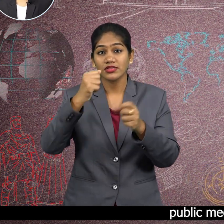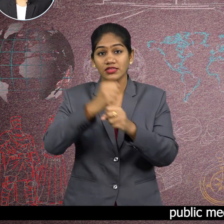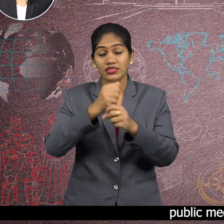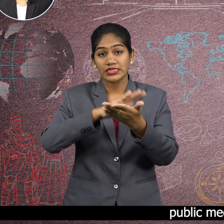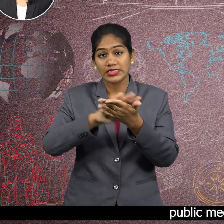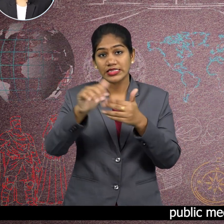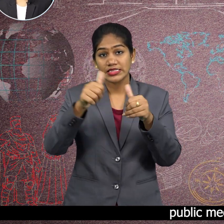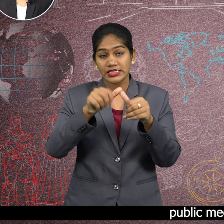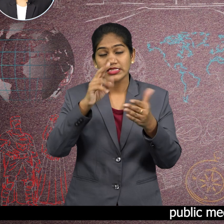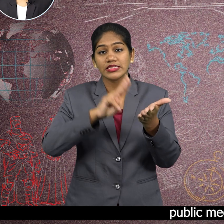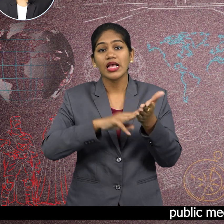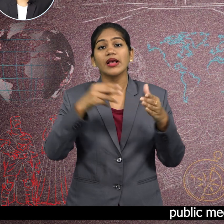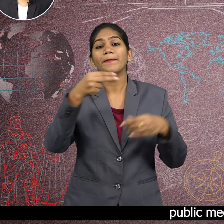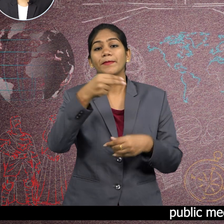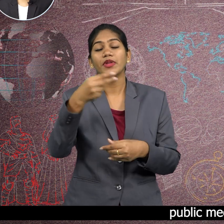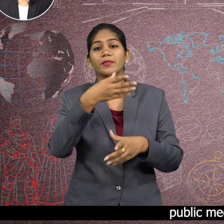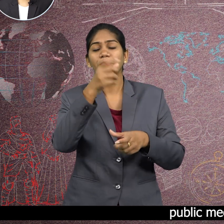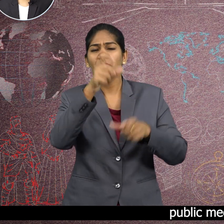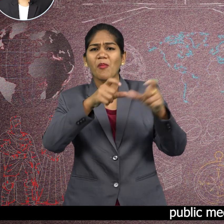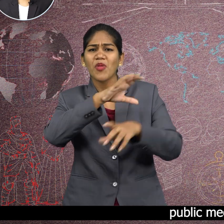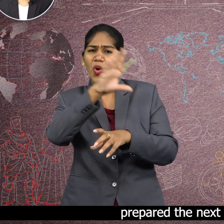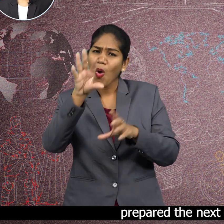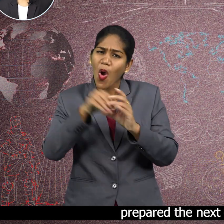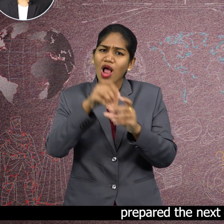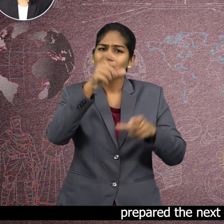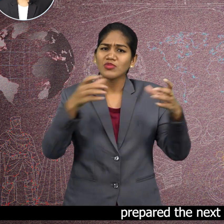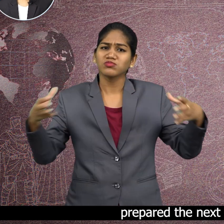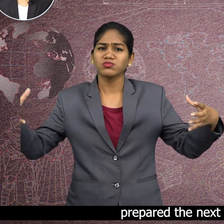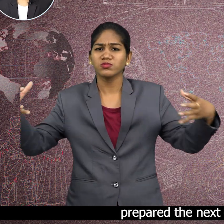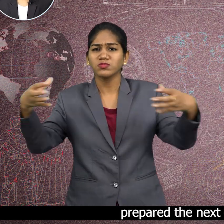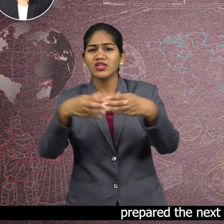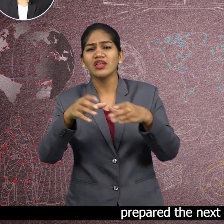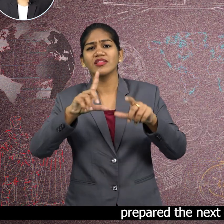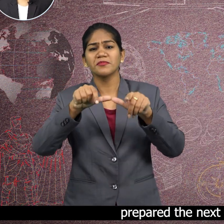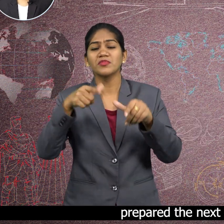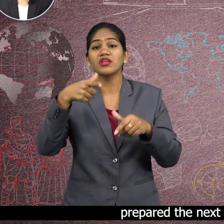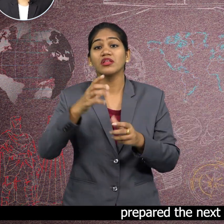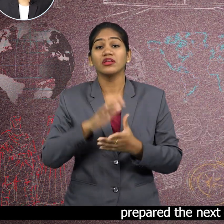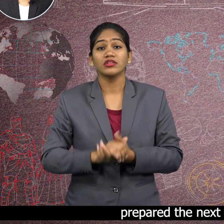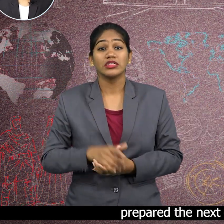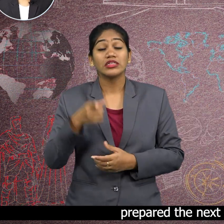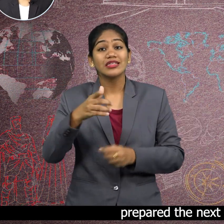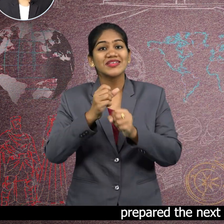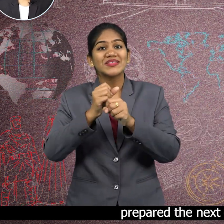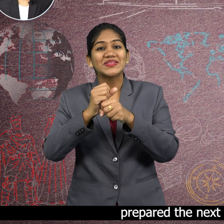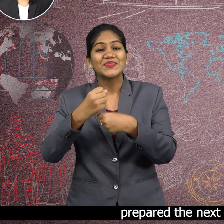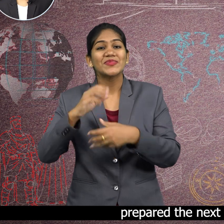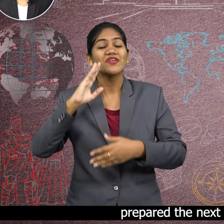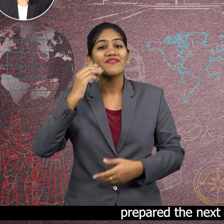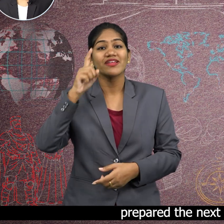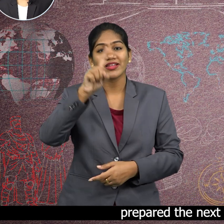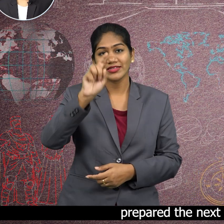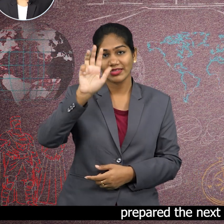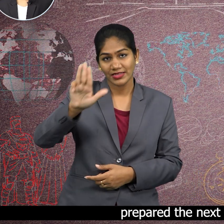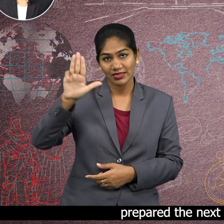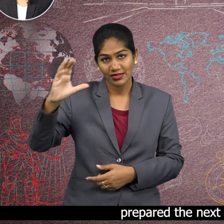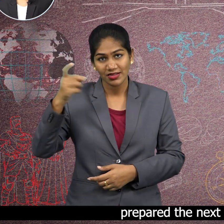Public meeting in 1990s prepared the next generation of